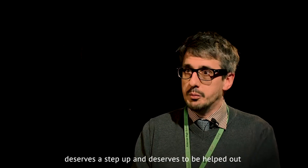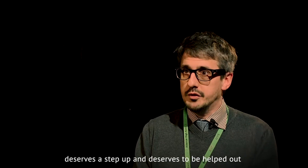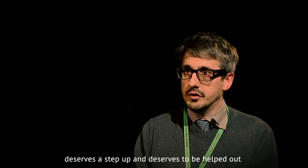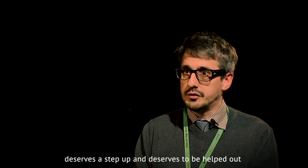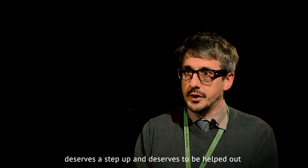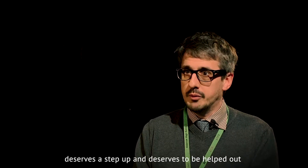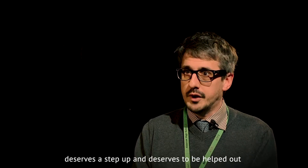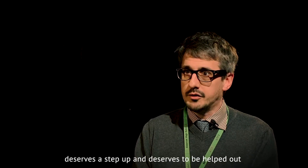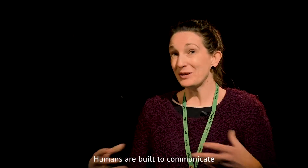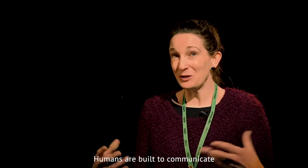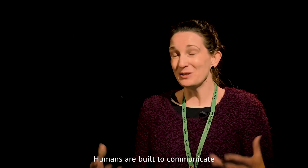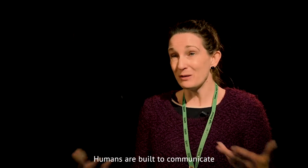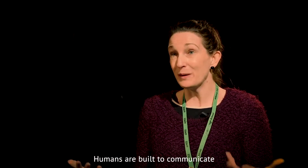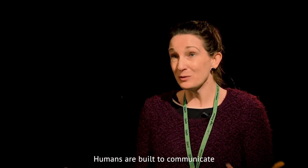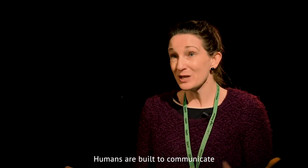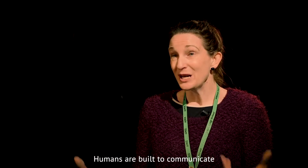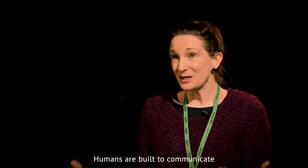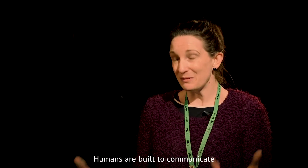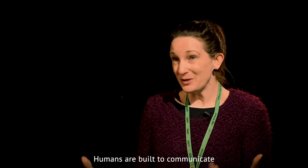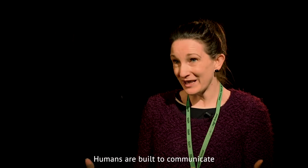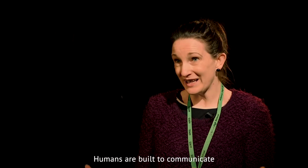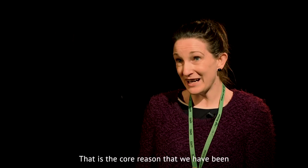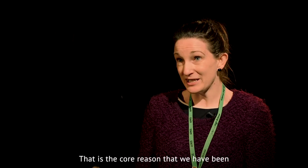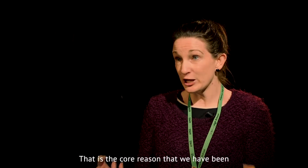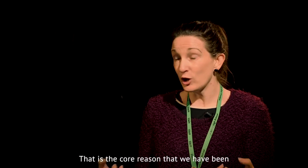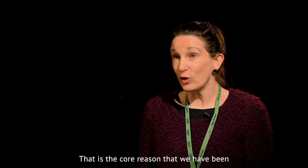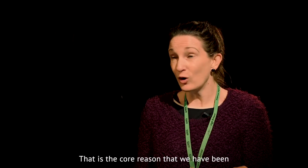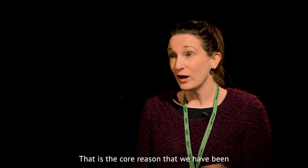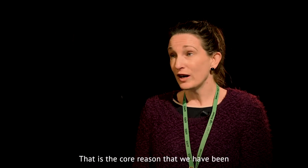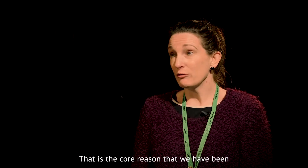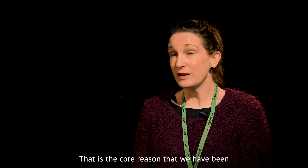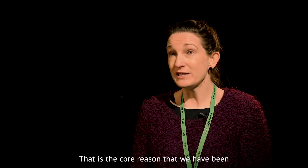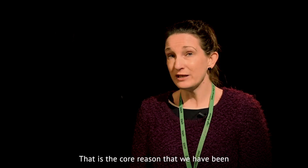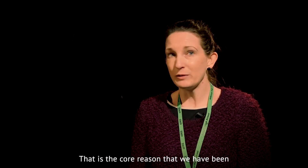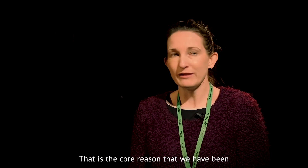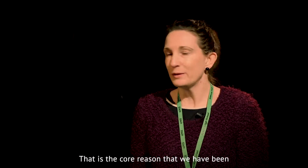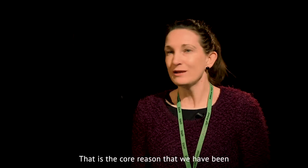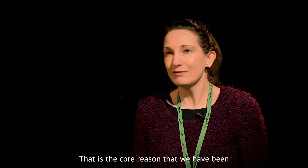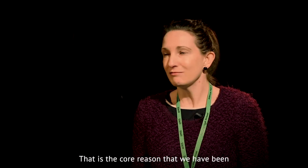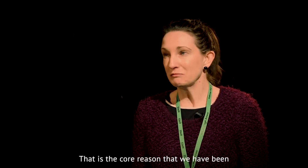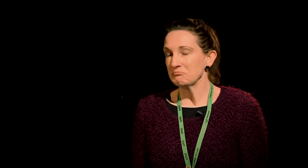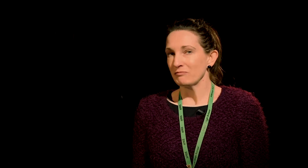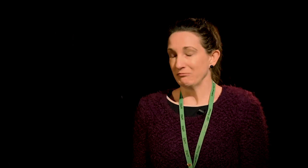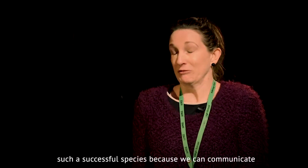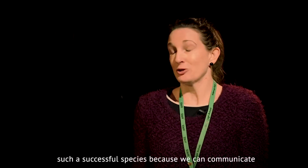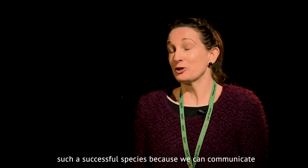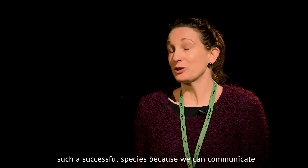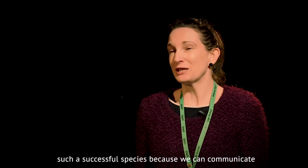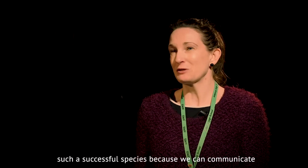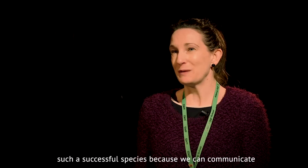and deserves to be helped out. Humans are built to communicate. That is the core reason that we have been such a successful